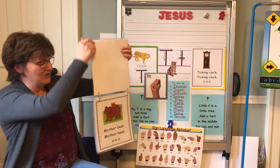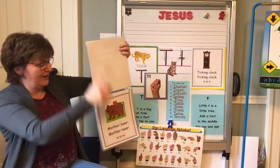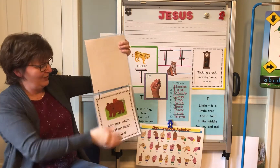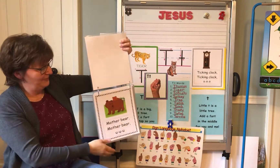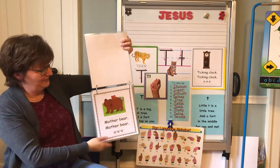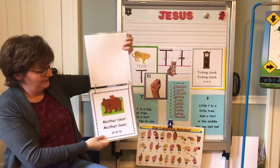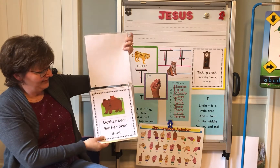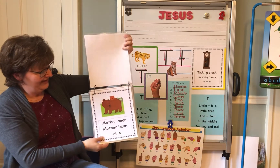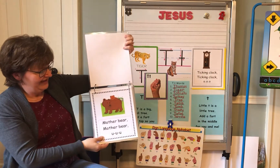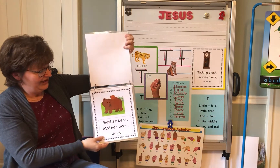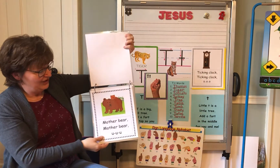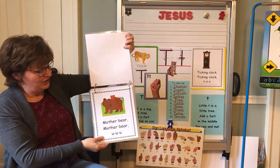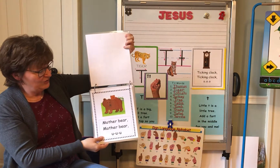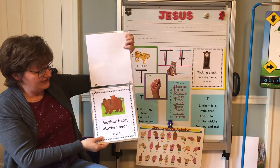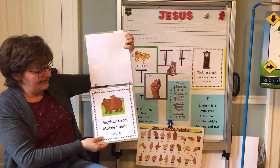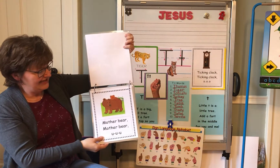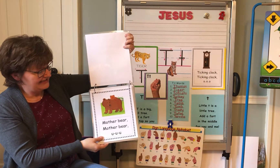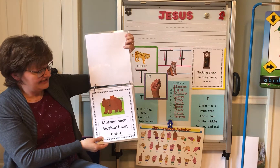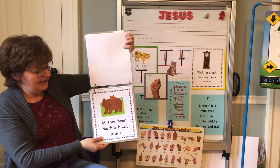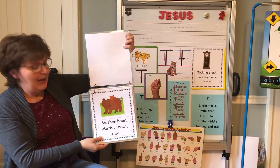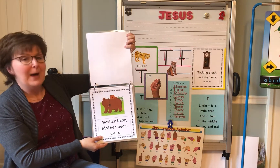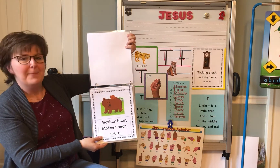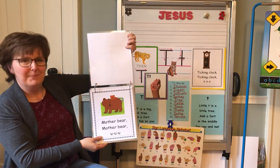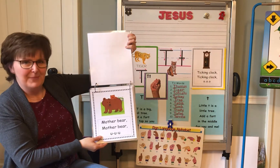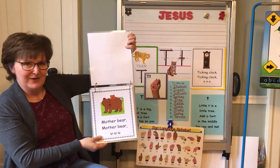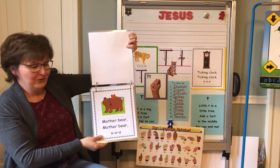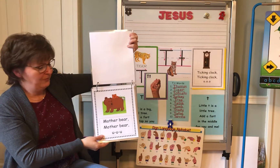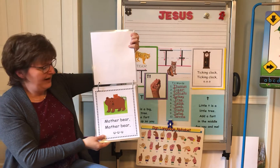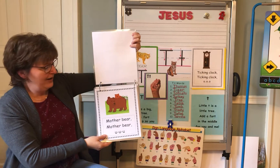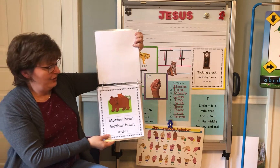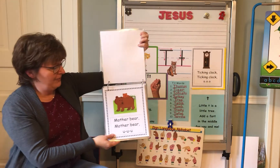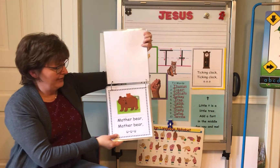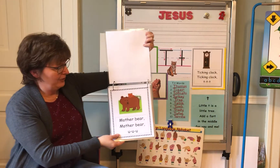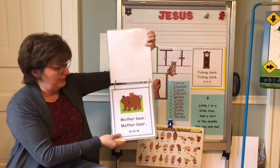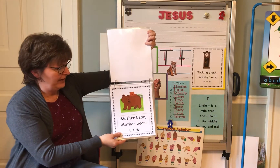well. U says, mother bear,